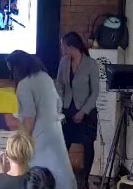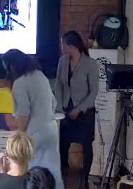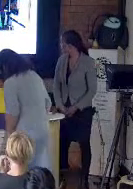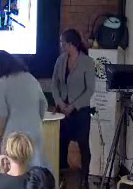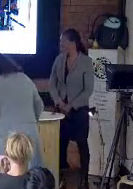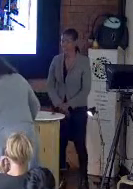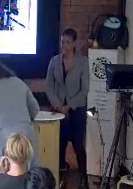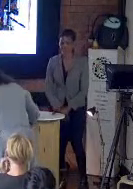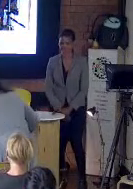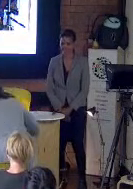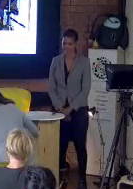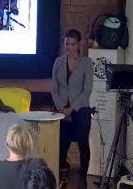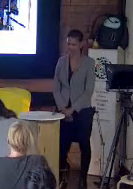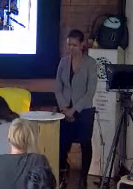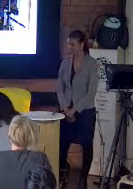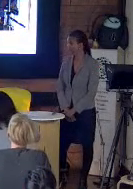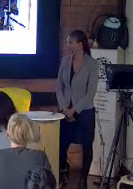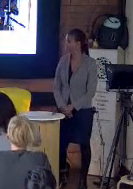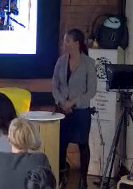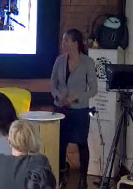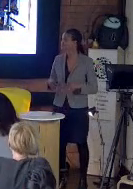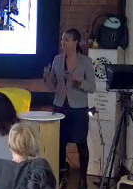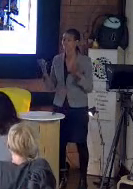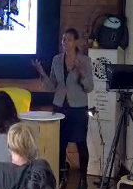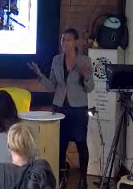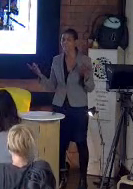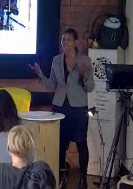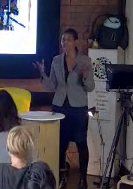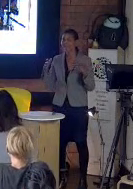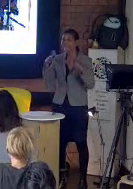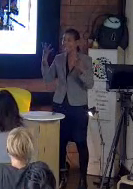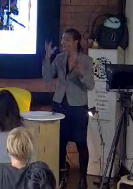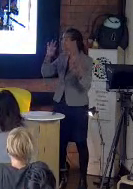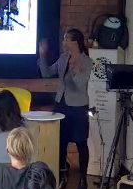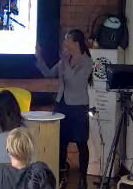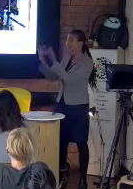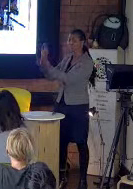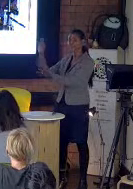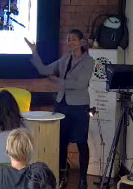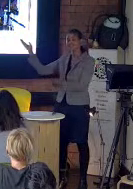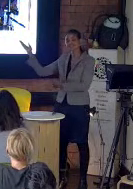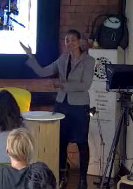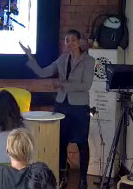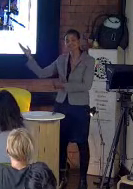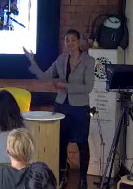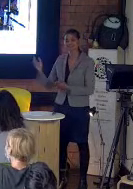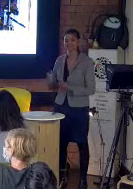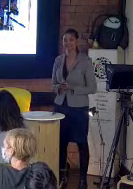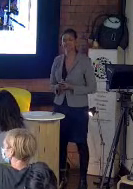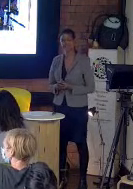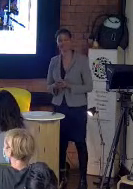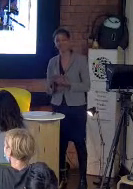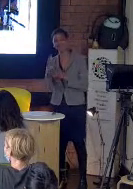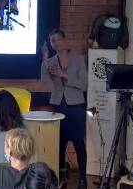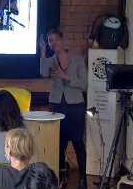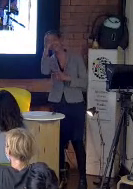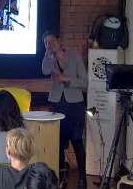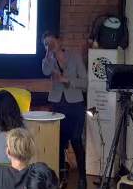She's back. There we go. Does anybody have any questions for Camille? Oh, one at the back.